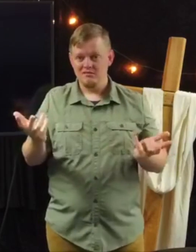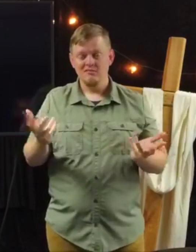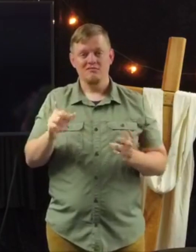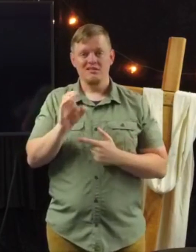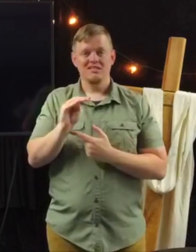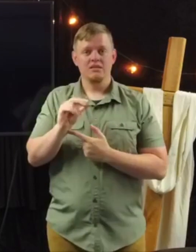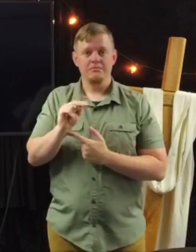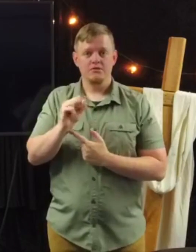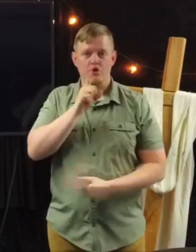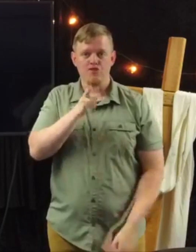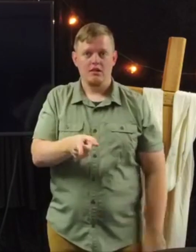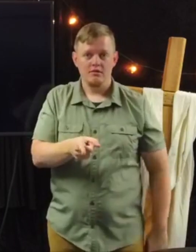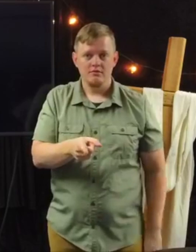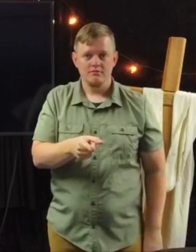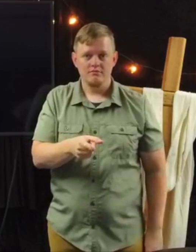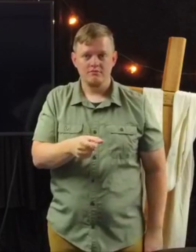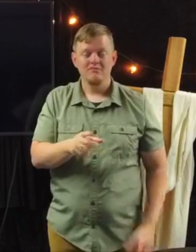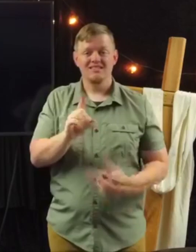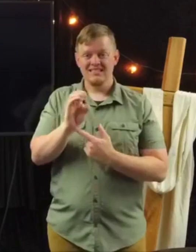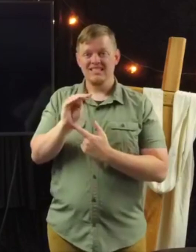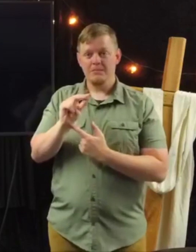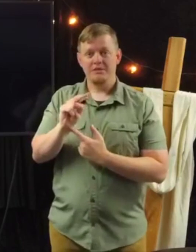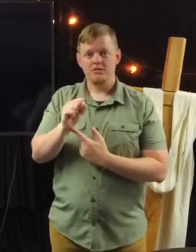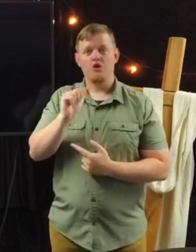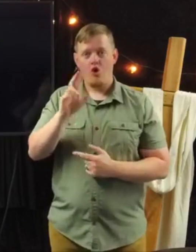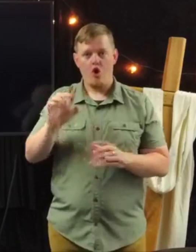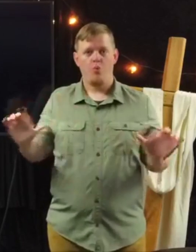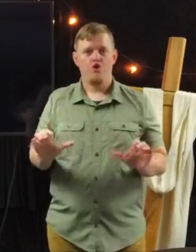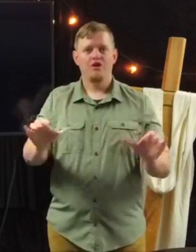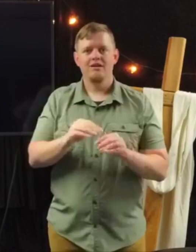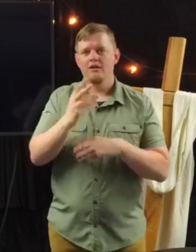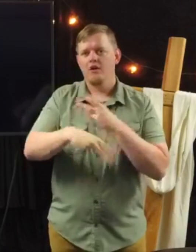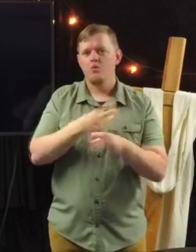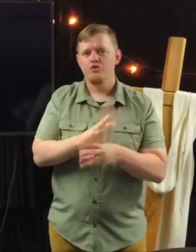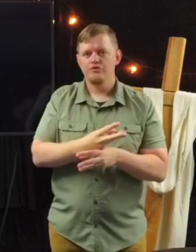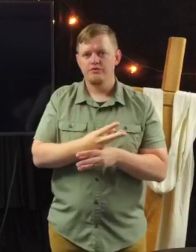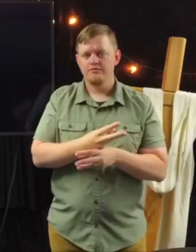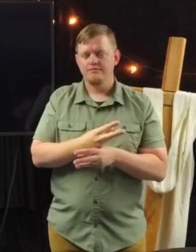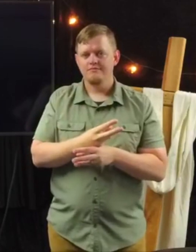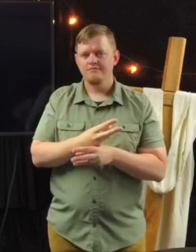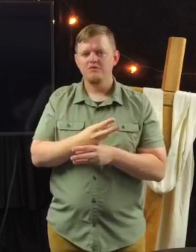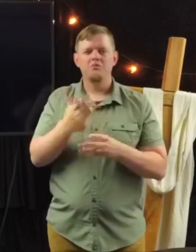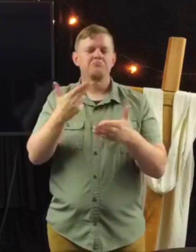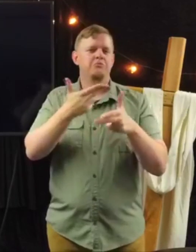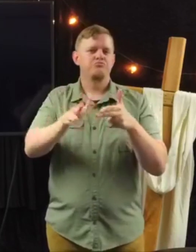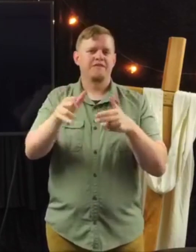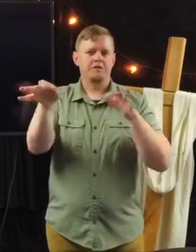says that demons are real. That demons are working in the world. So